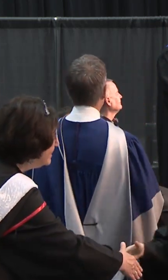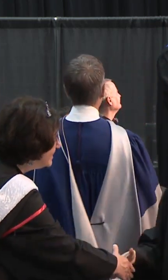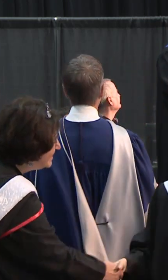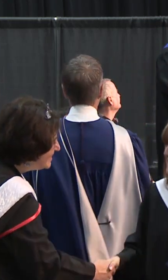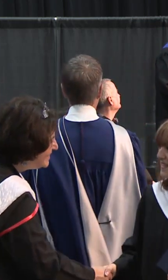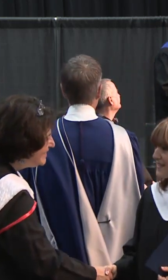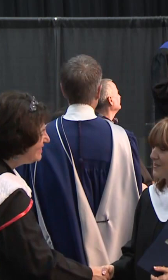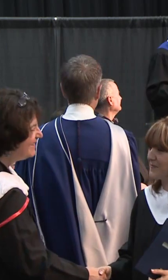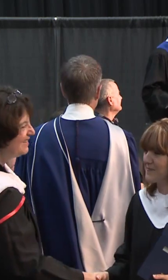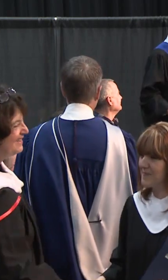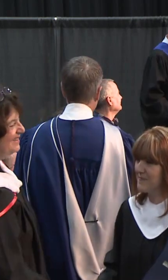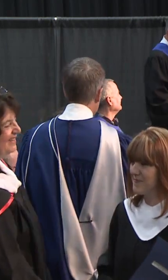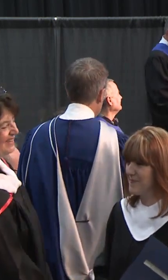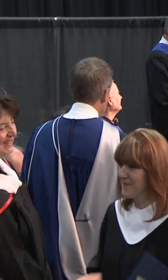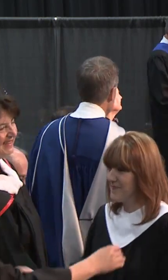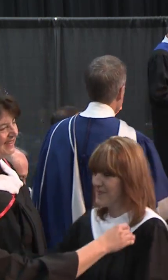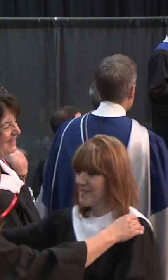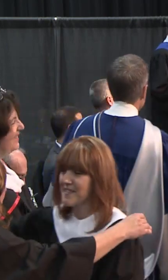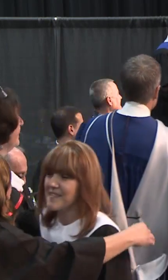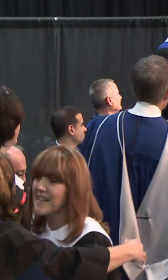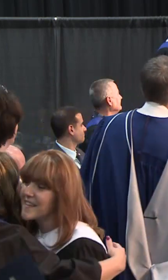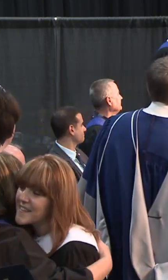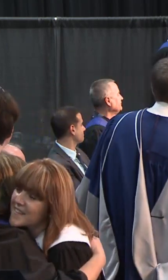Chantel Simmons.